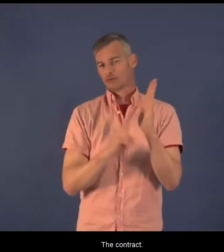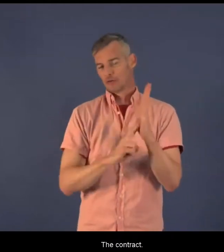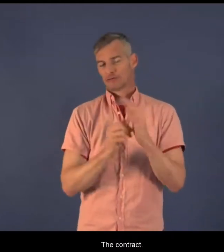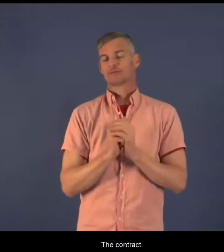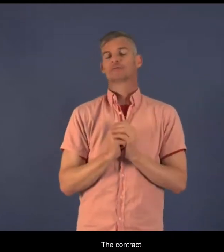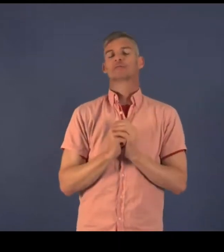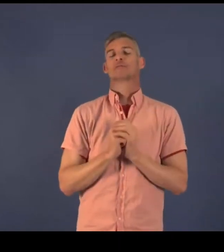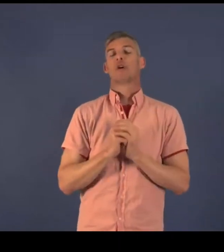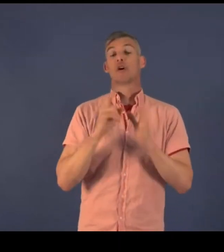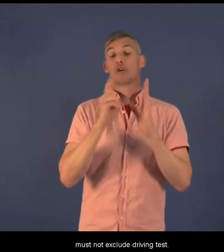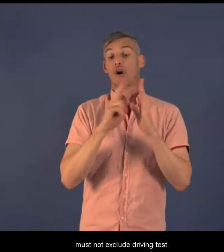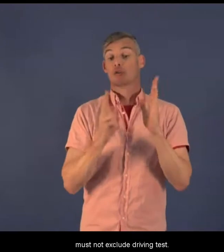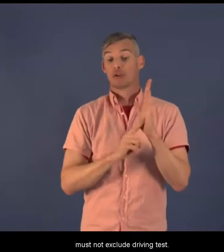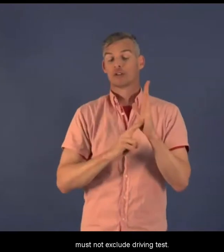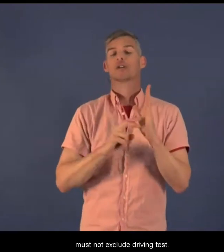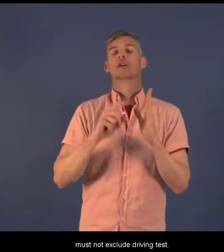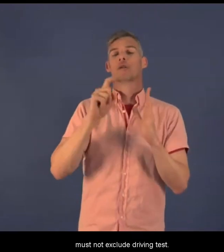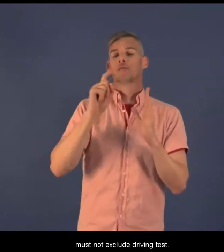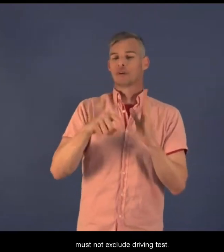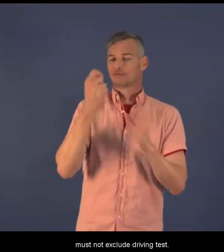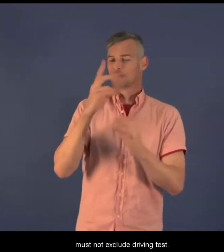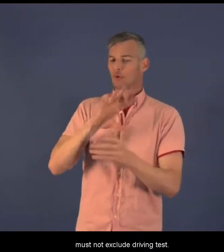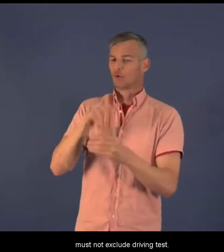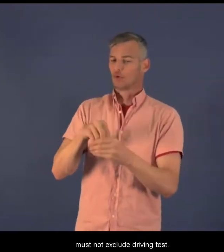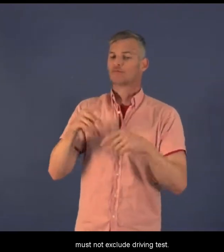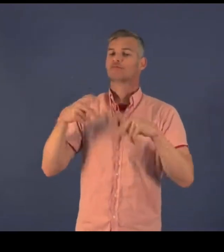contract must not exclude driving tests.